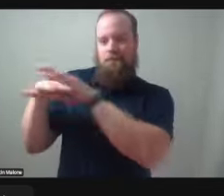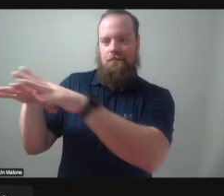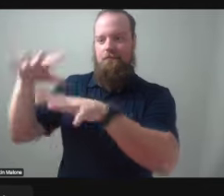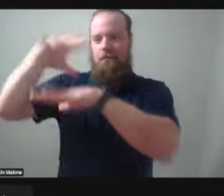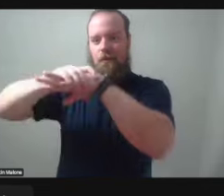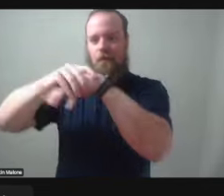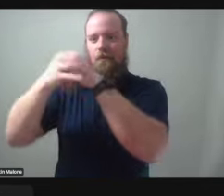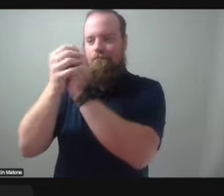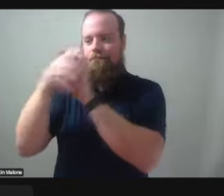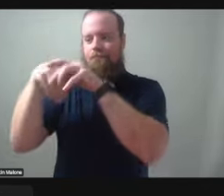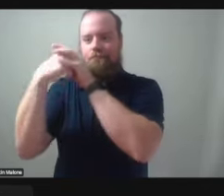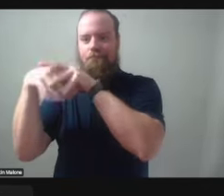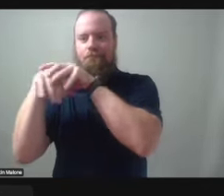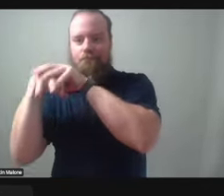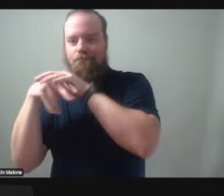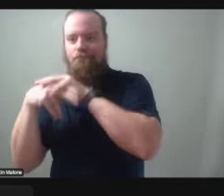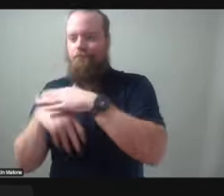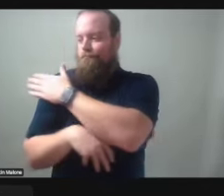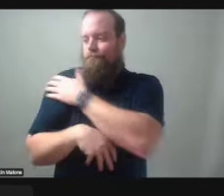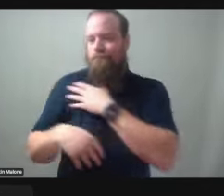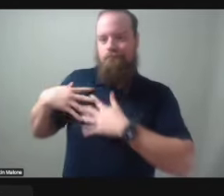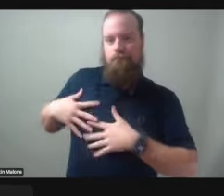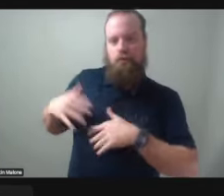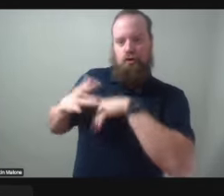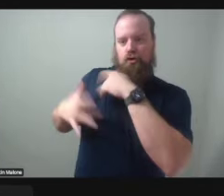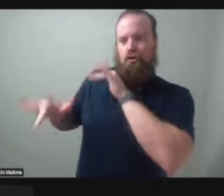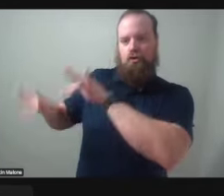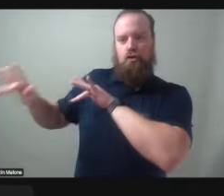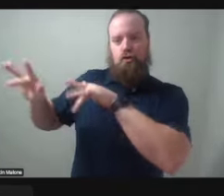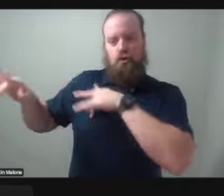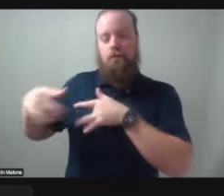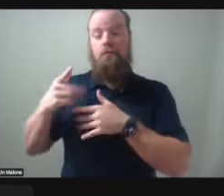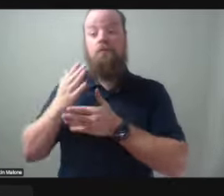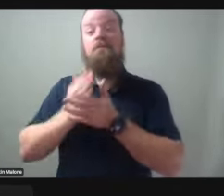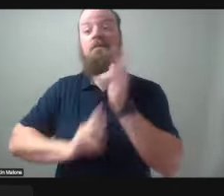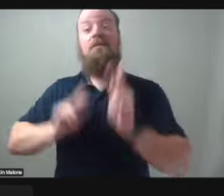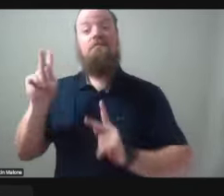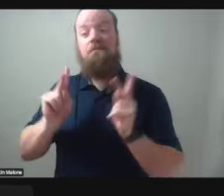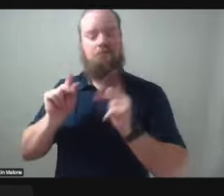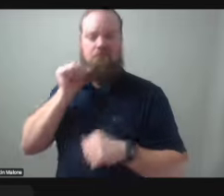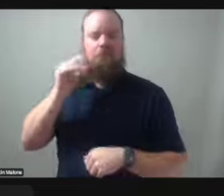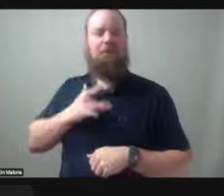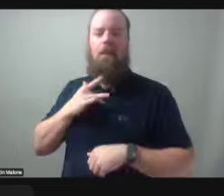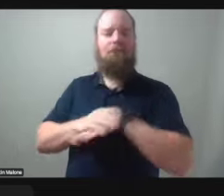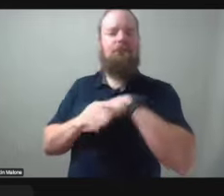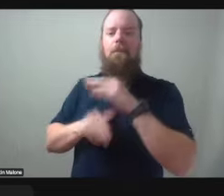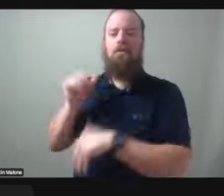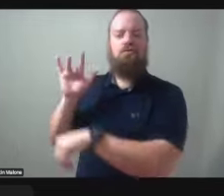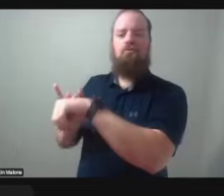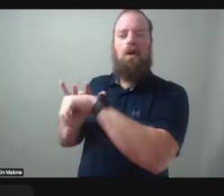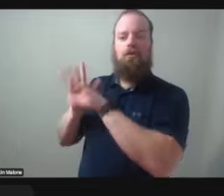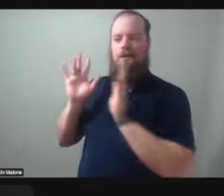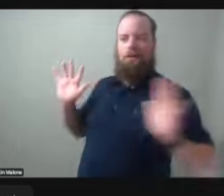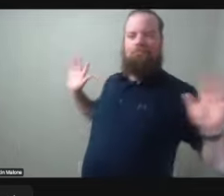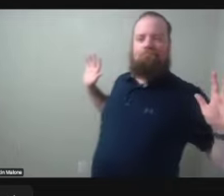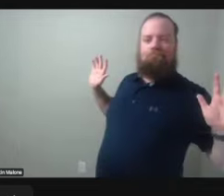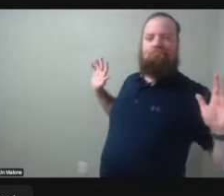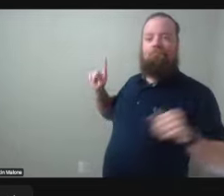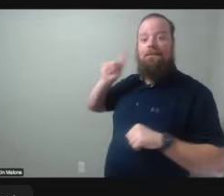it is protactile, PTASL, and that is a mode of